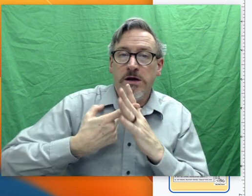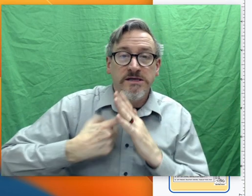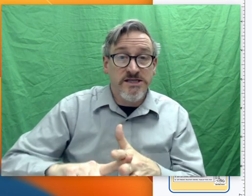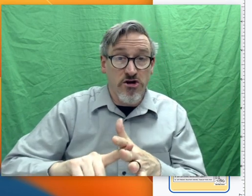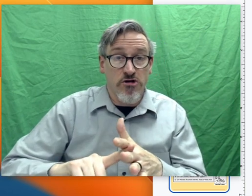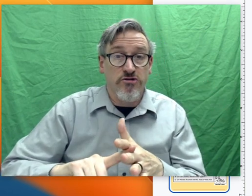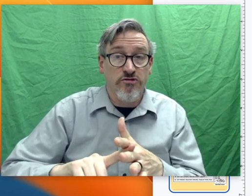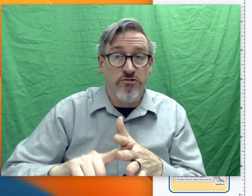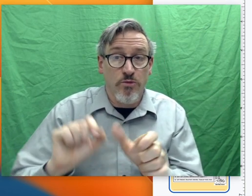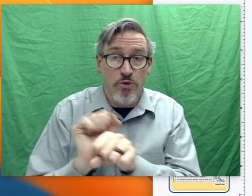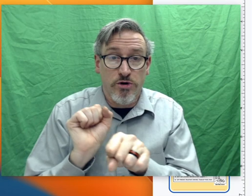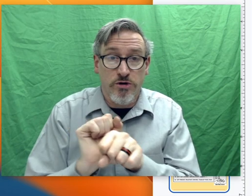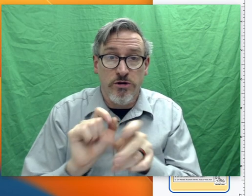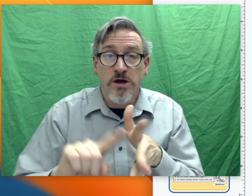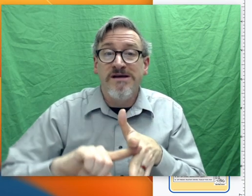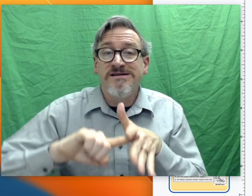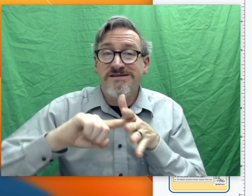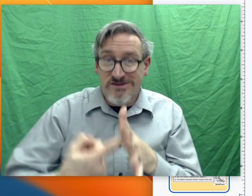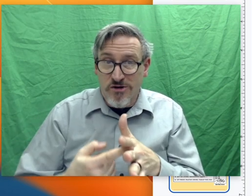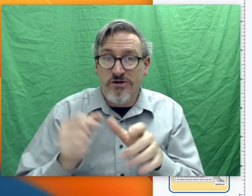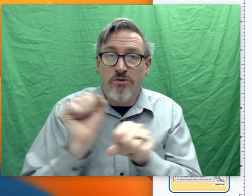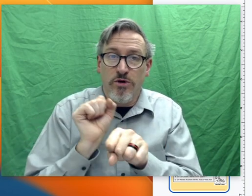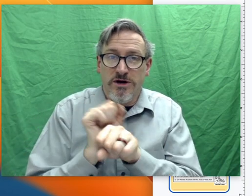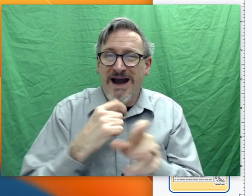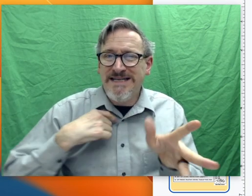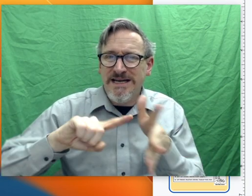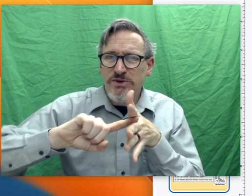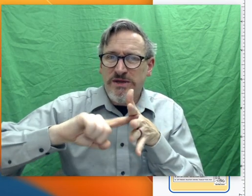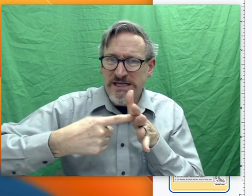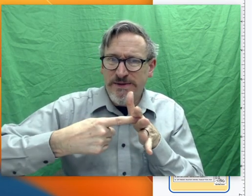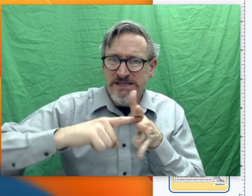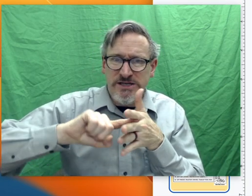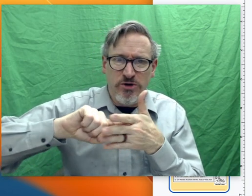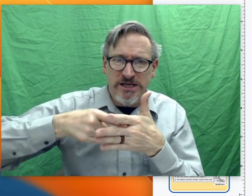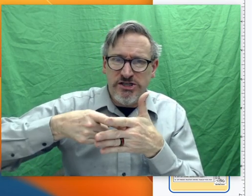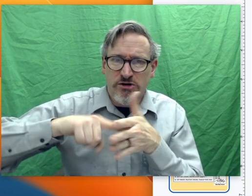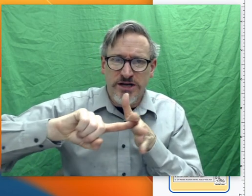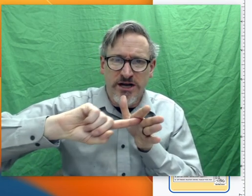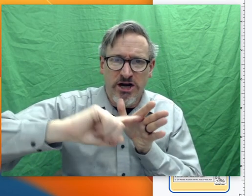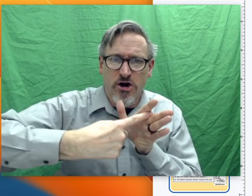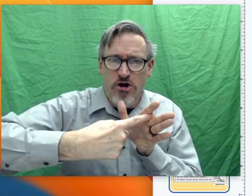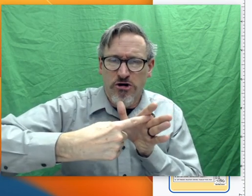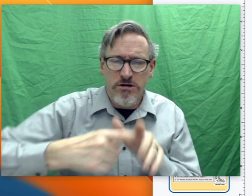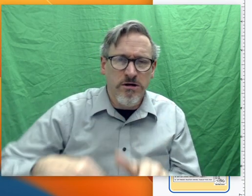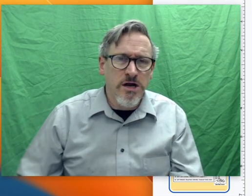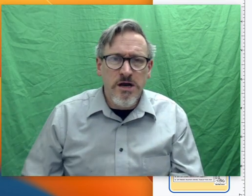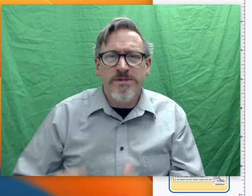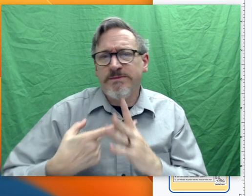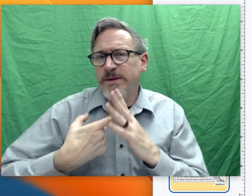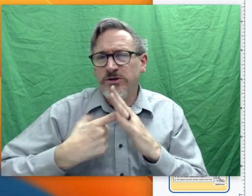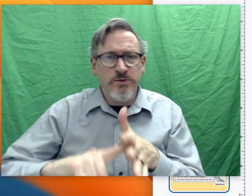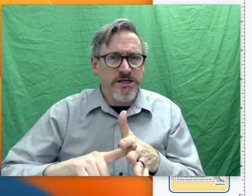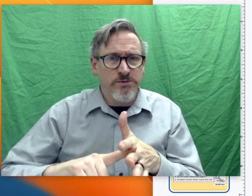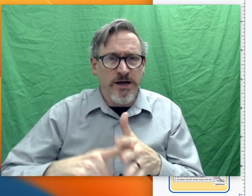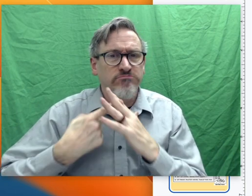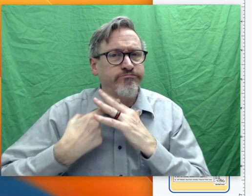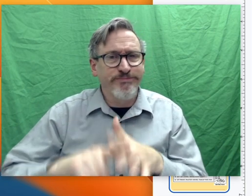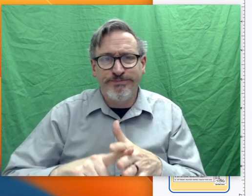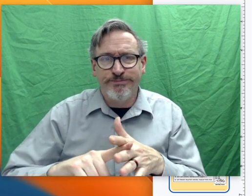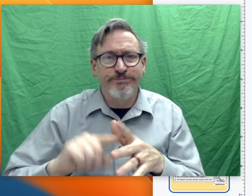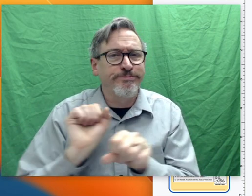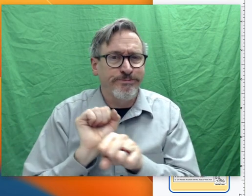under. Start, work, start, work. I tend to do this because it's more like starting a car, but some people do it this way.